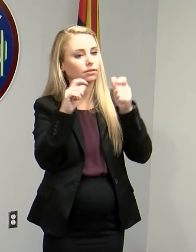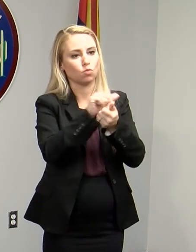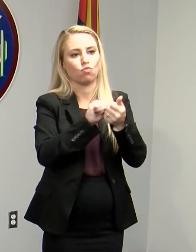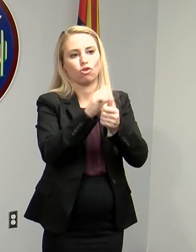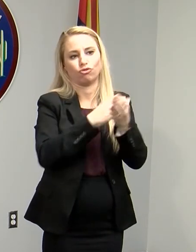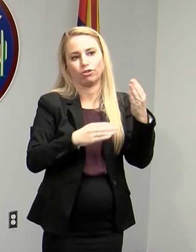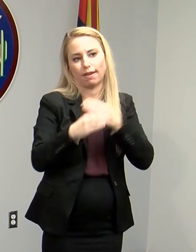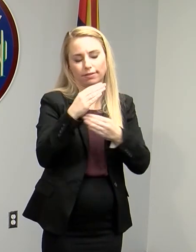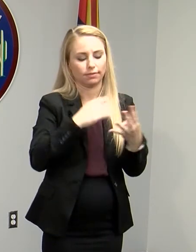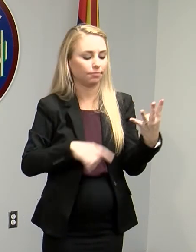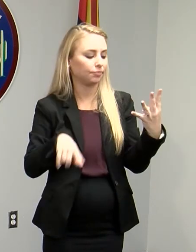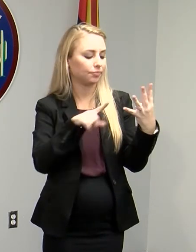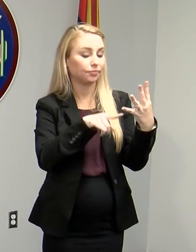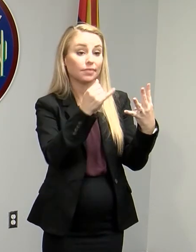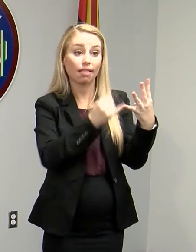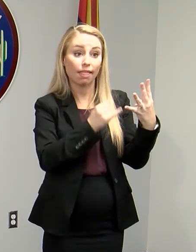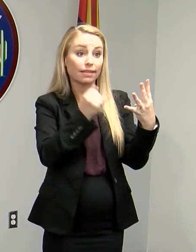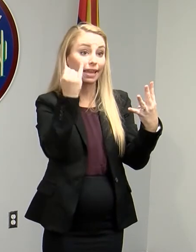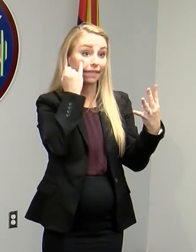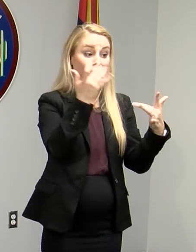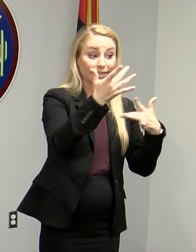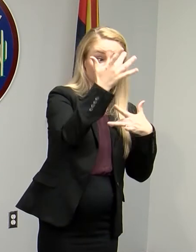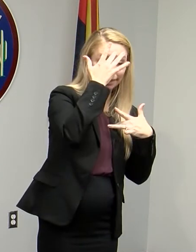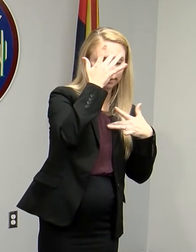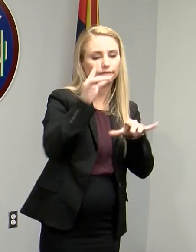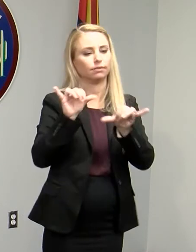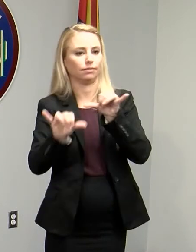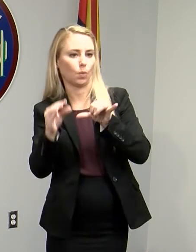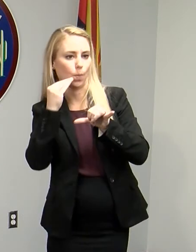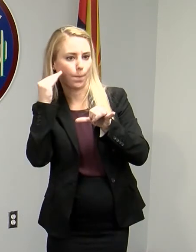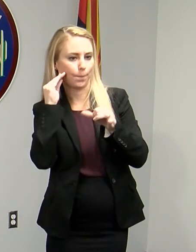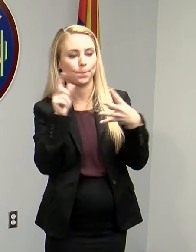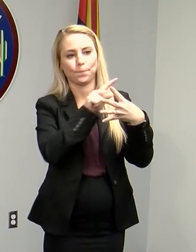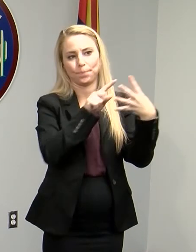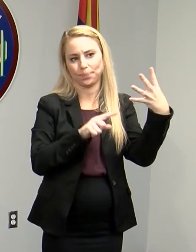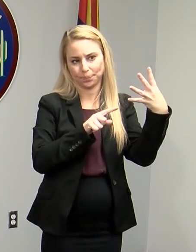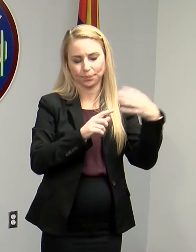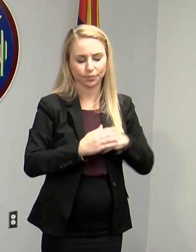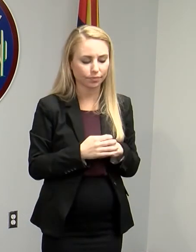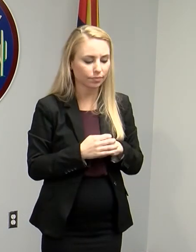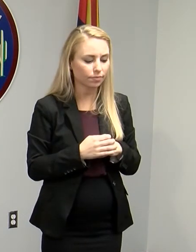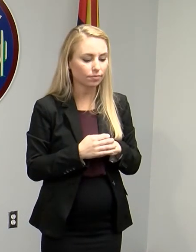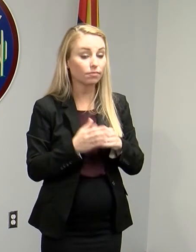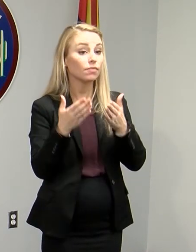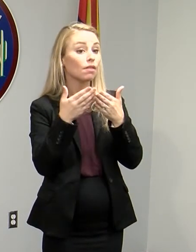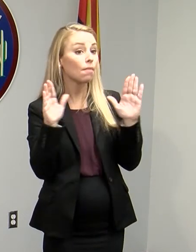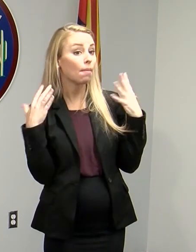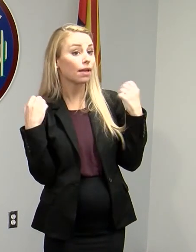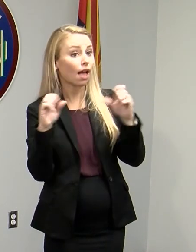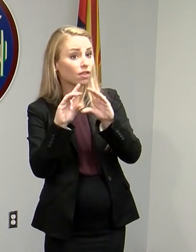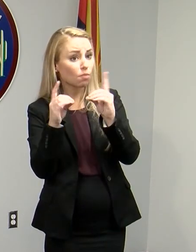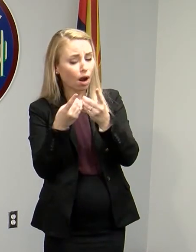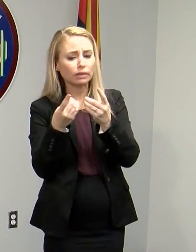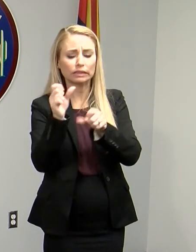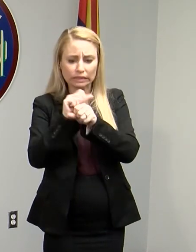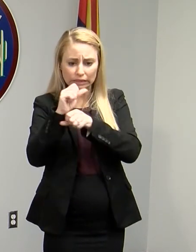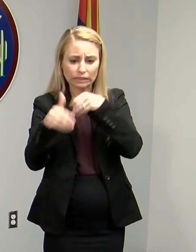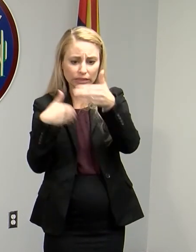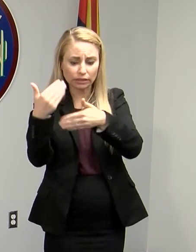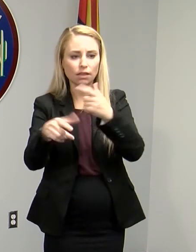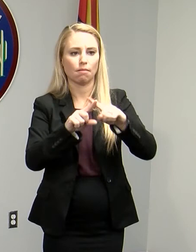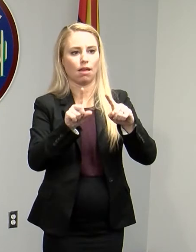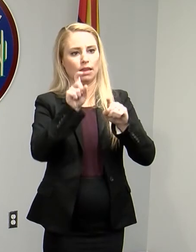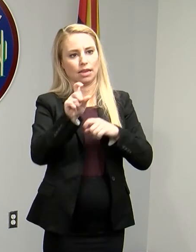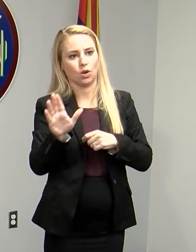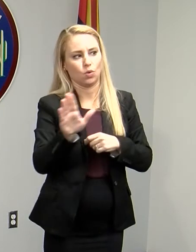stay home when you are sick. So while we keep doing what we can in public health side, we need help from everyone in our community to help